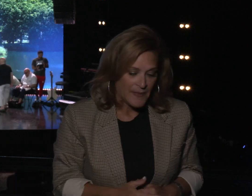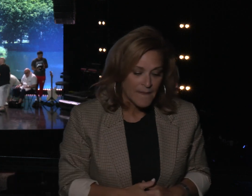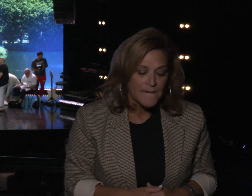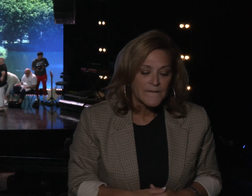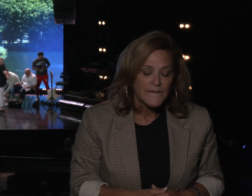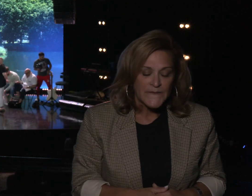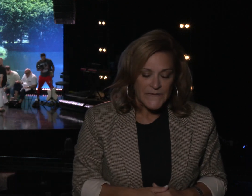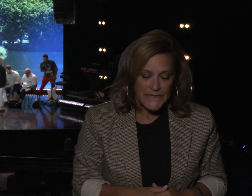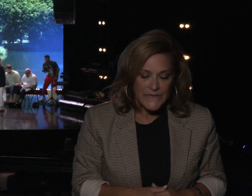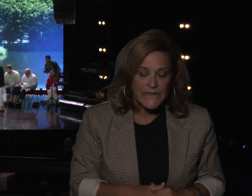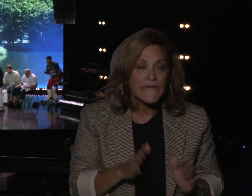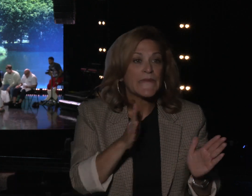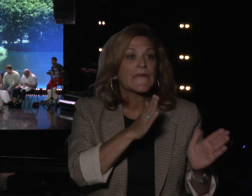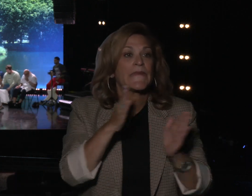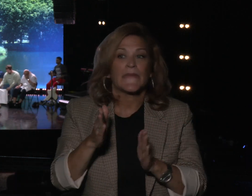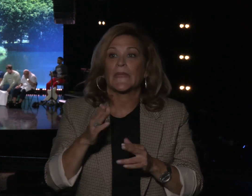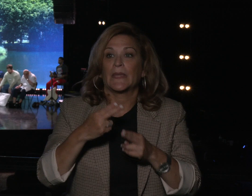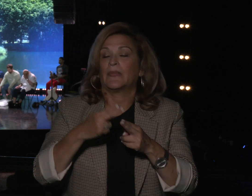Simon Peter.